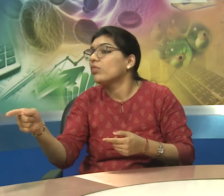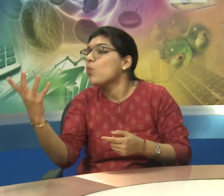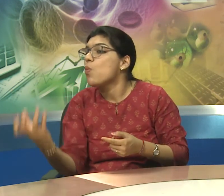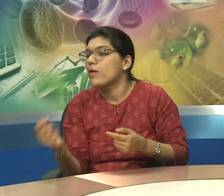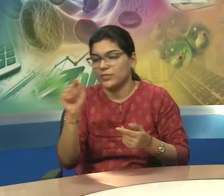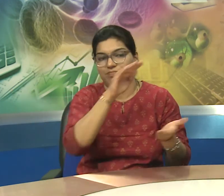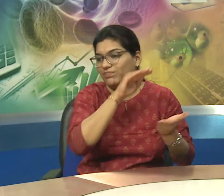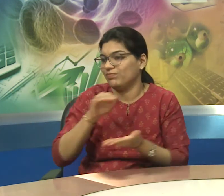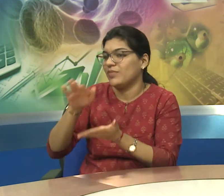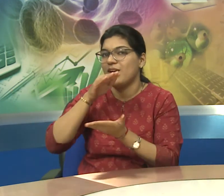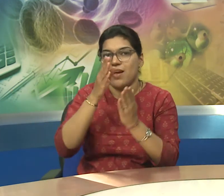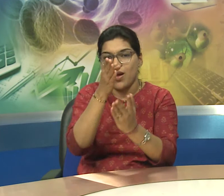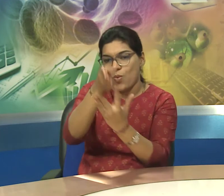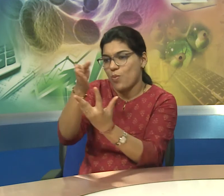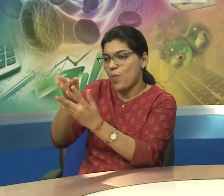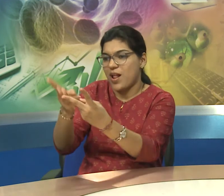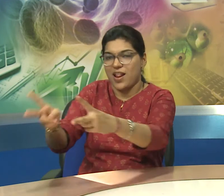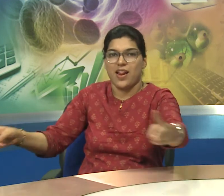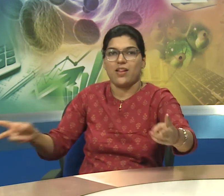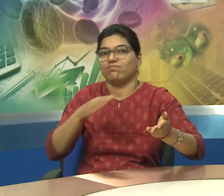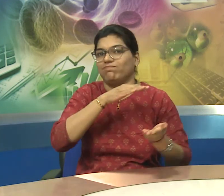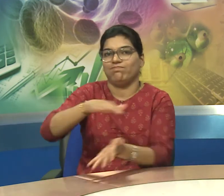way, he also performs